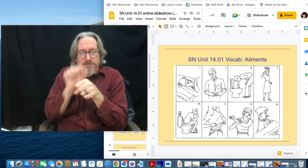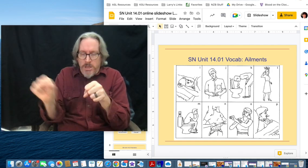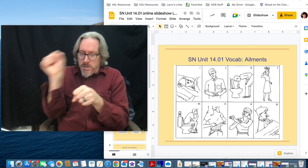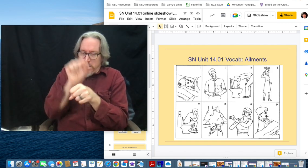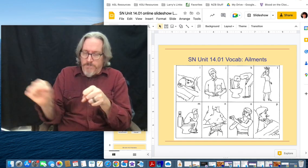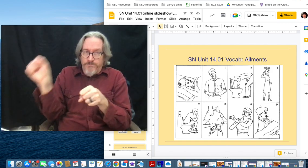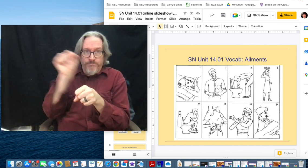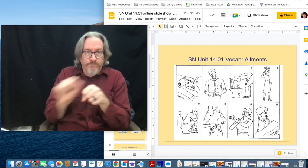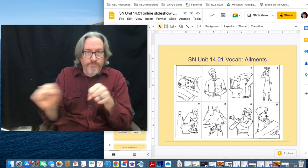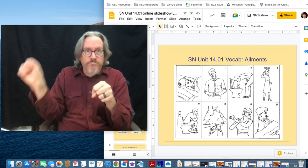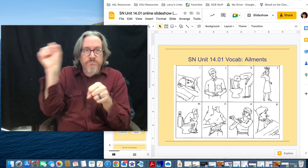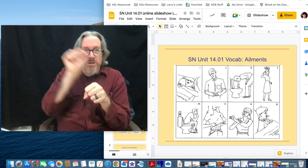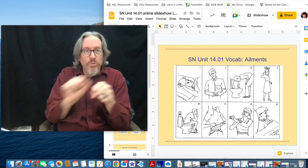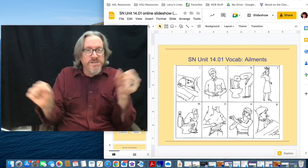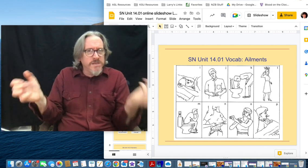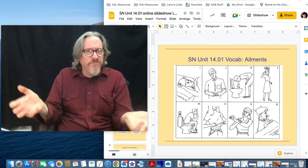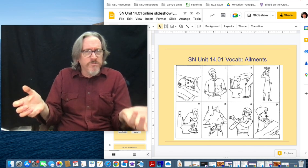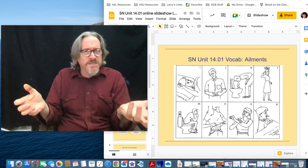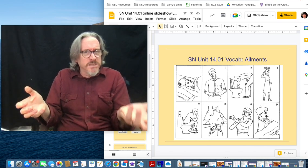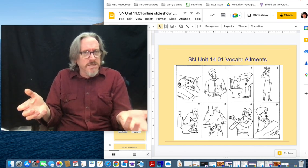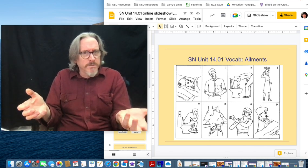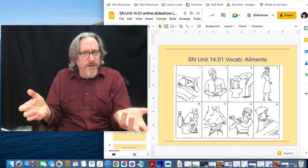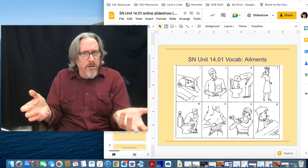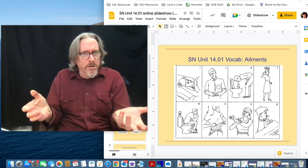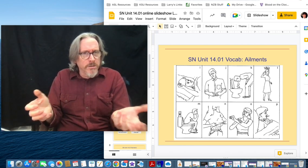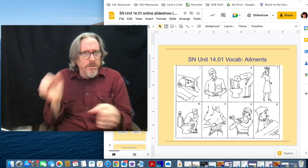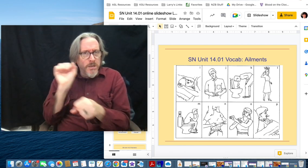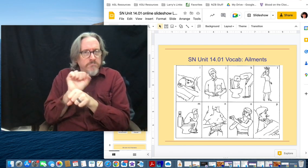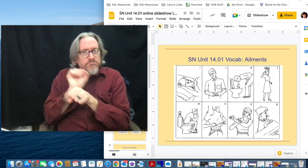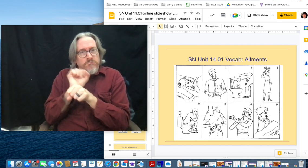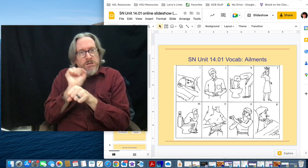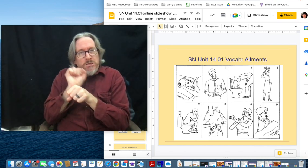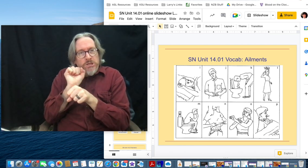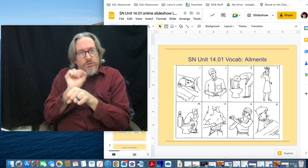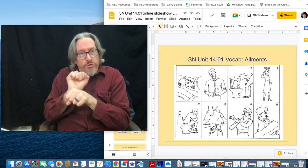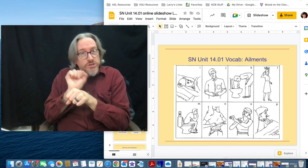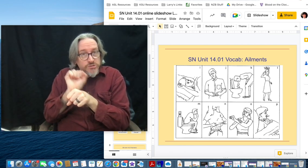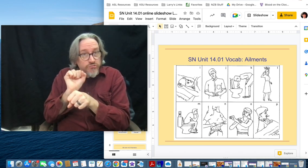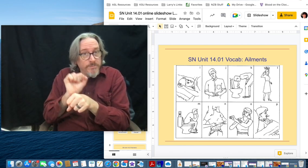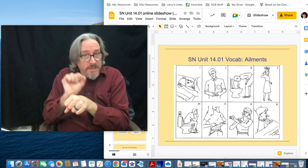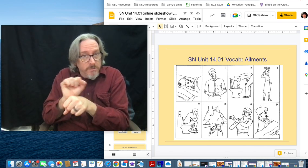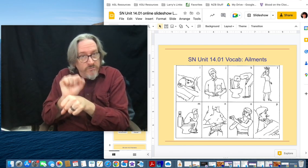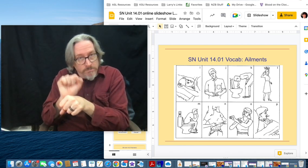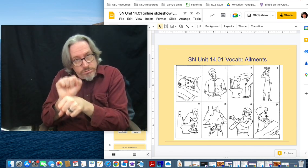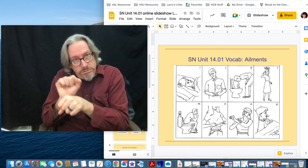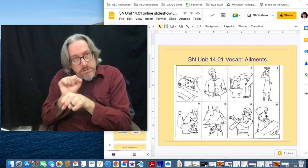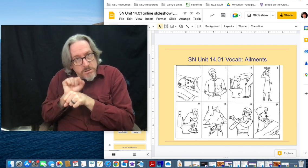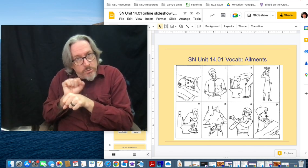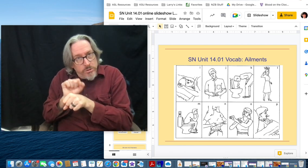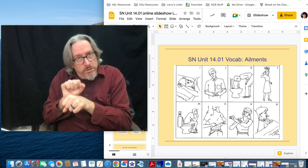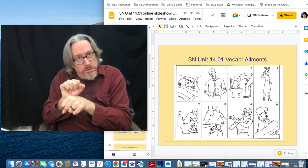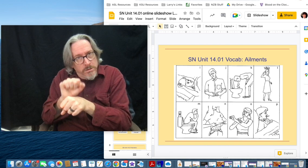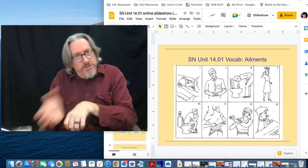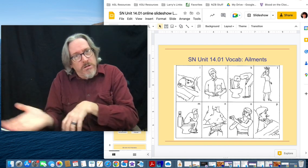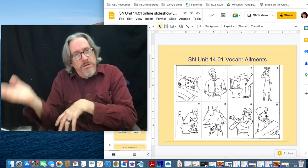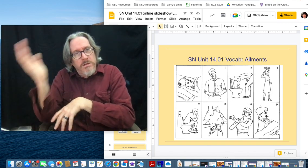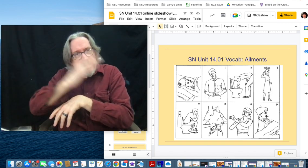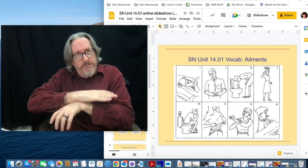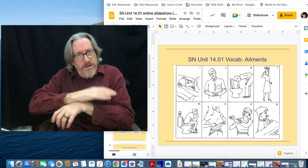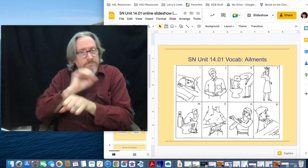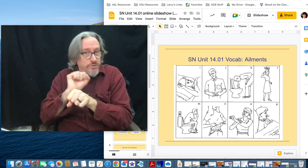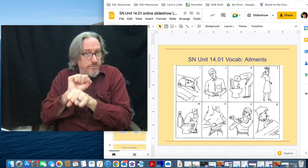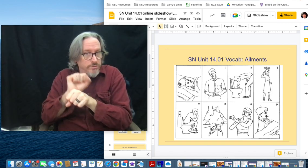right? With some verbs, it's a little bit hard. You could just repeat the movement. I worked